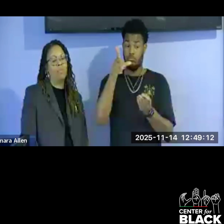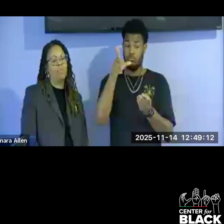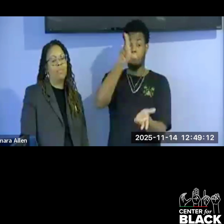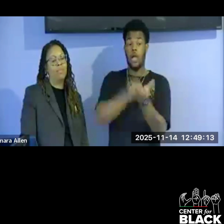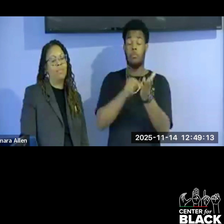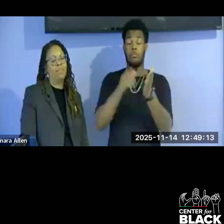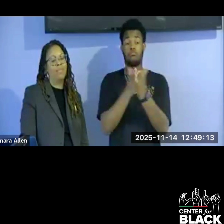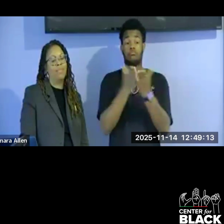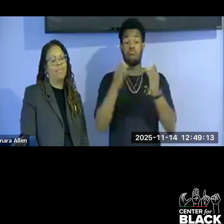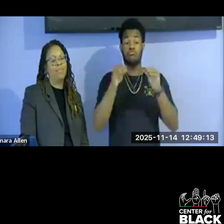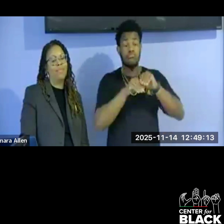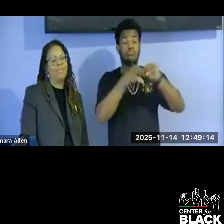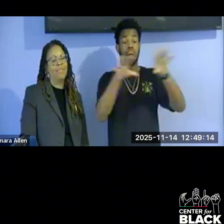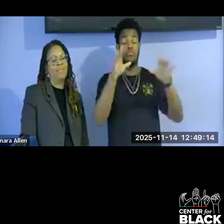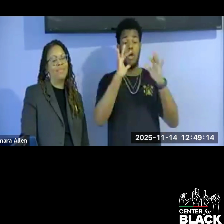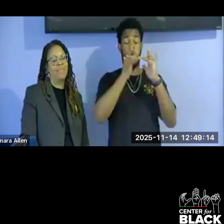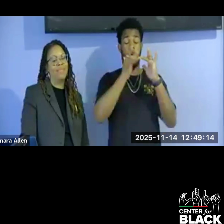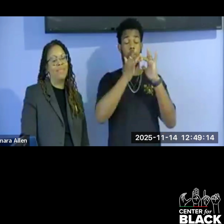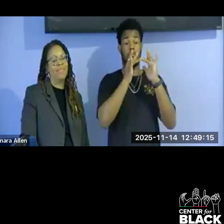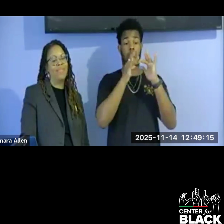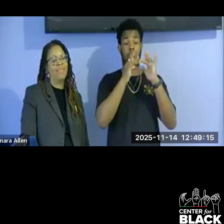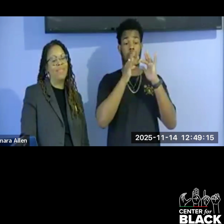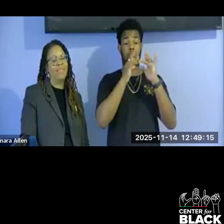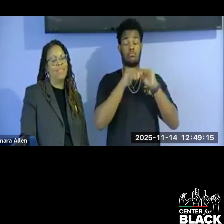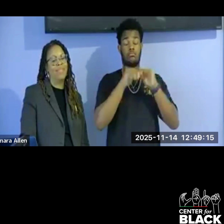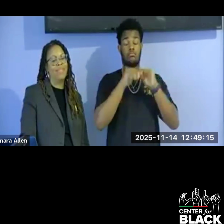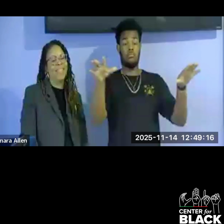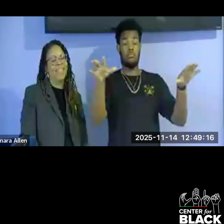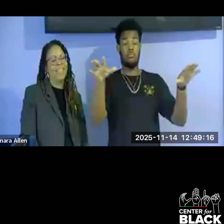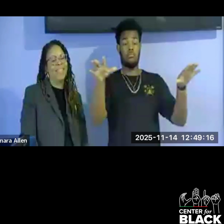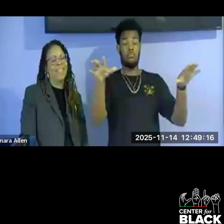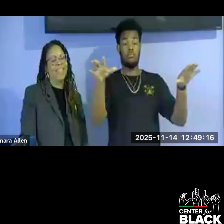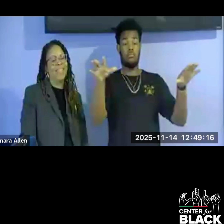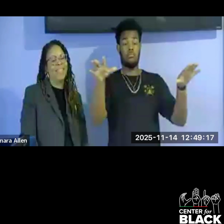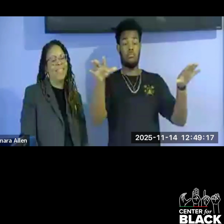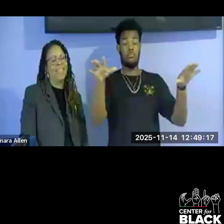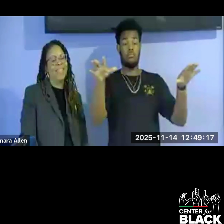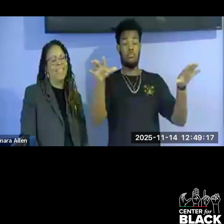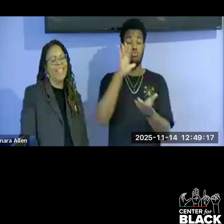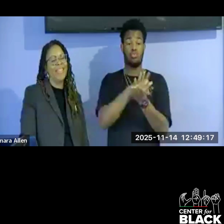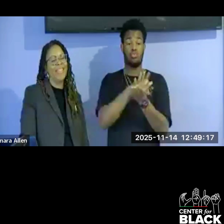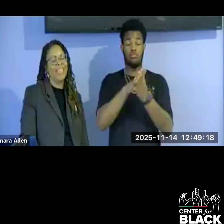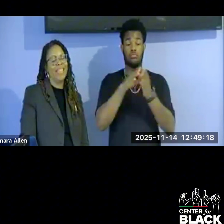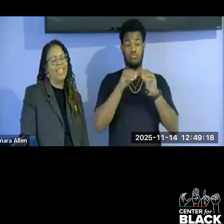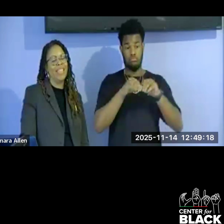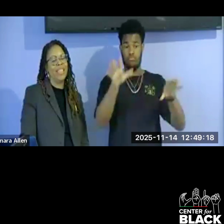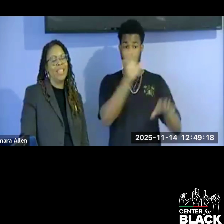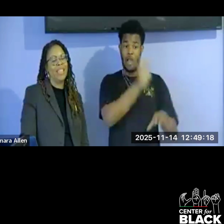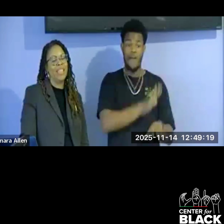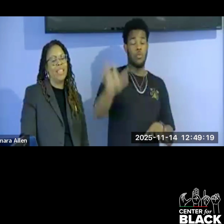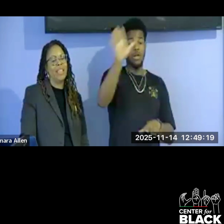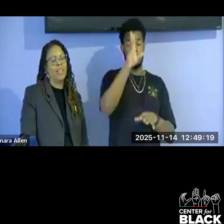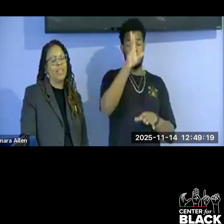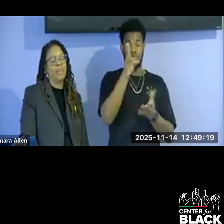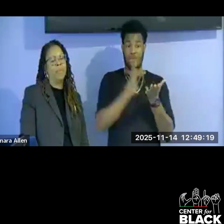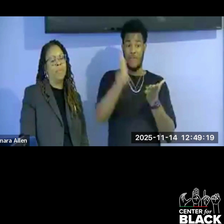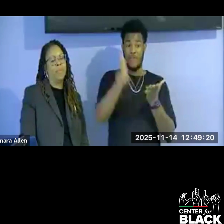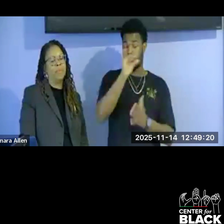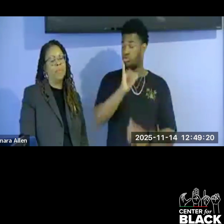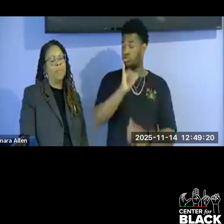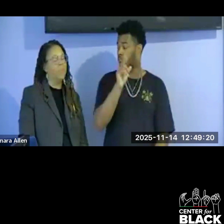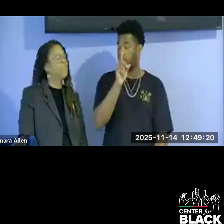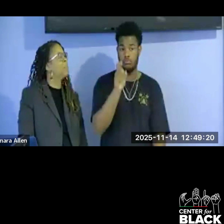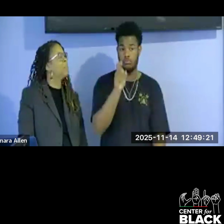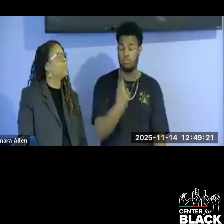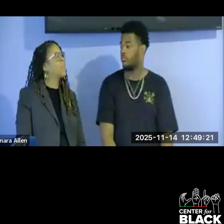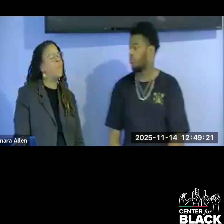do have these 2 questions about your research and how it'll be disseminated. And the story that you shared was